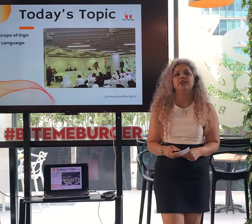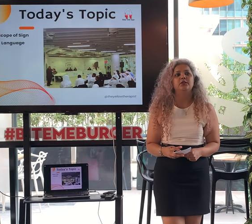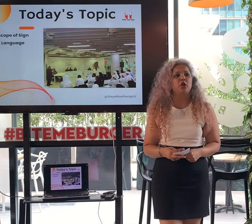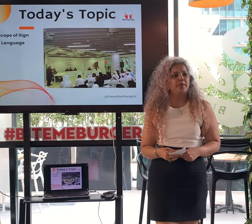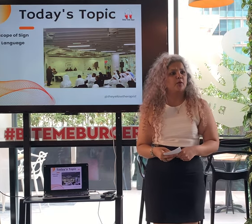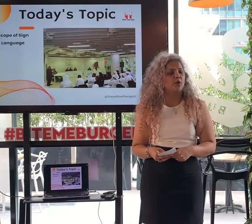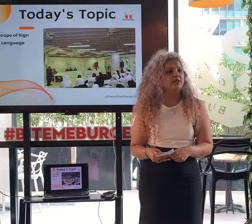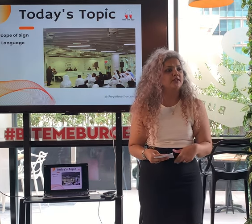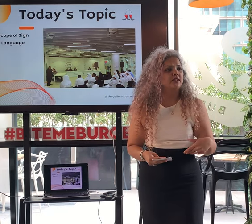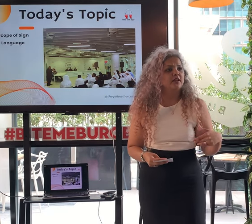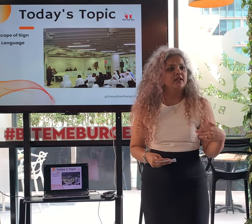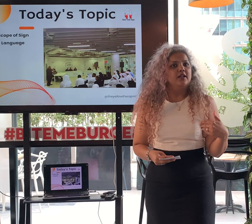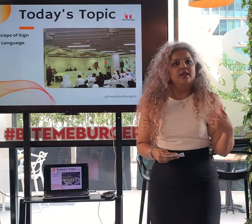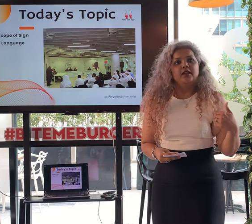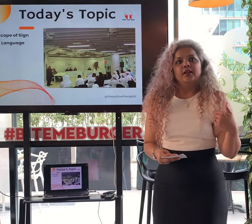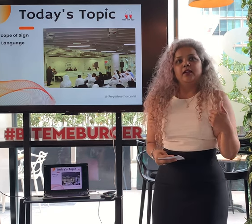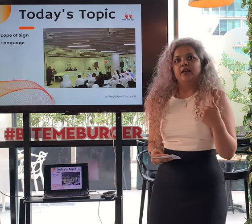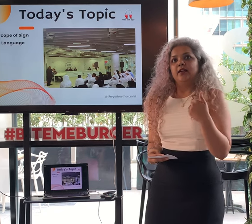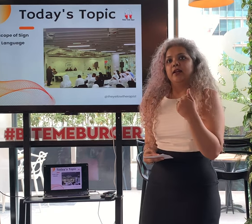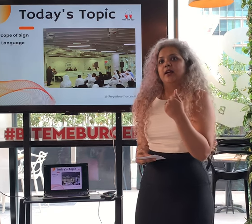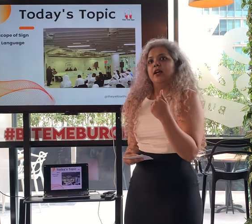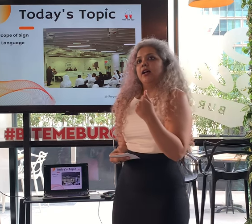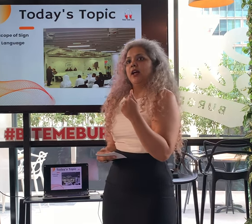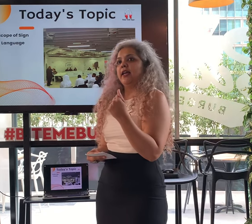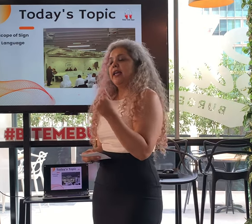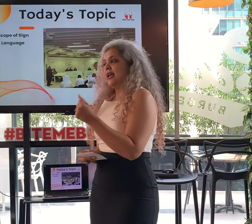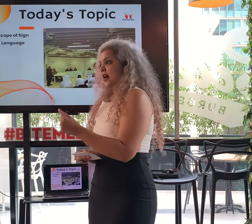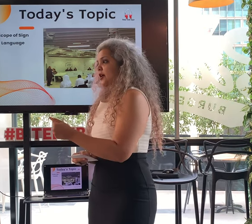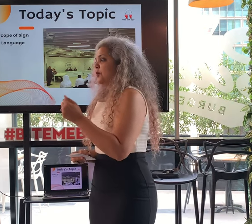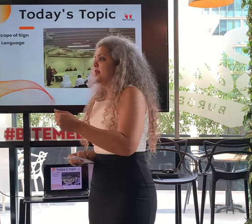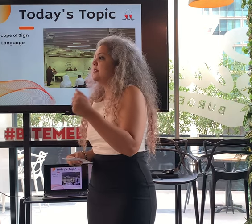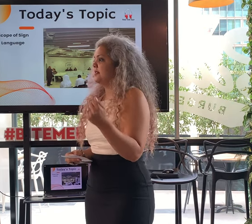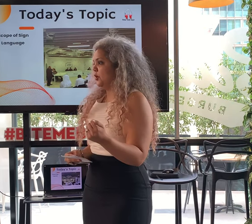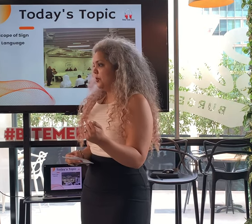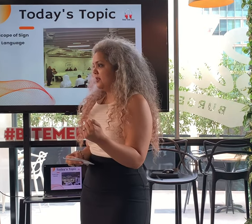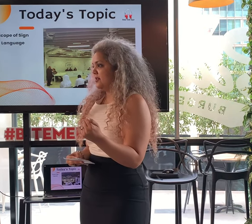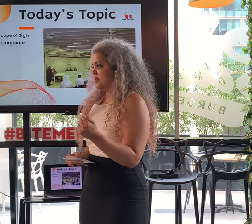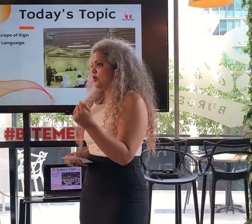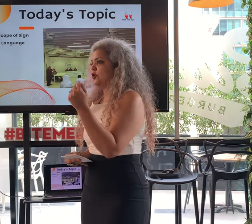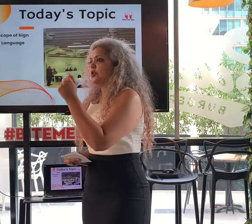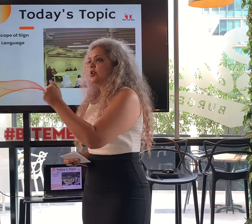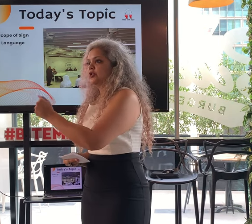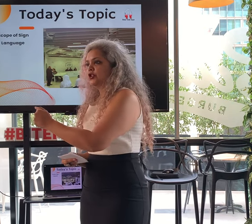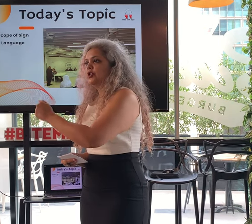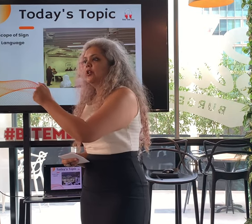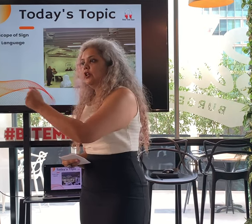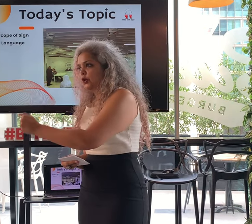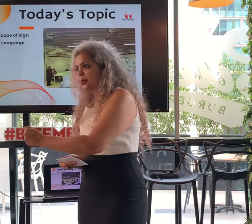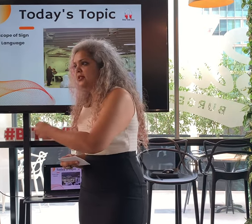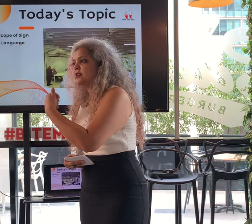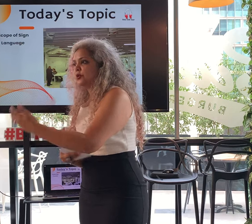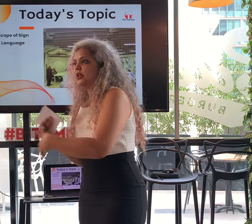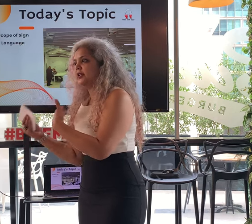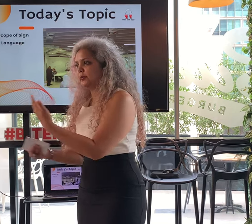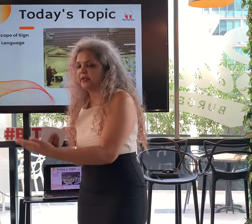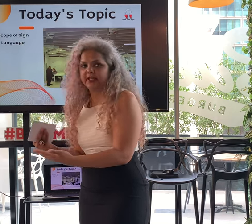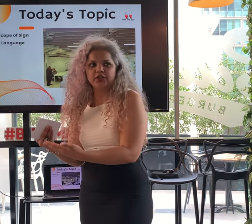topic was AI versus humans. So should humans do the interpretation